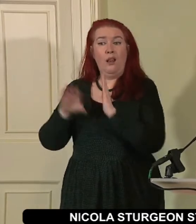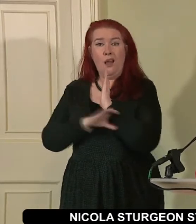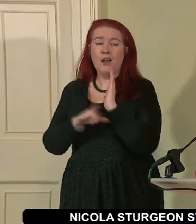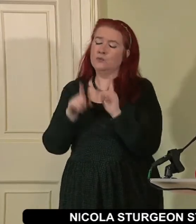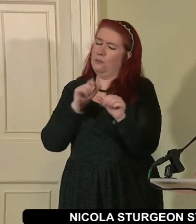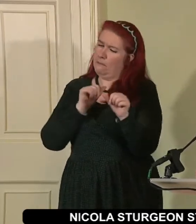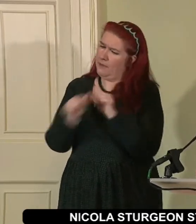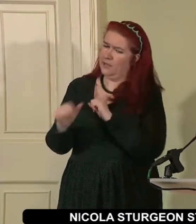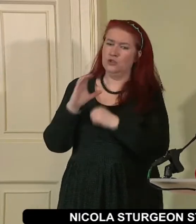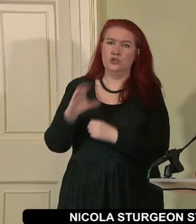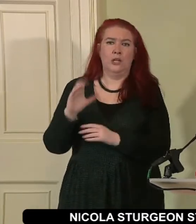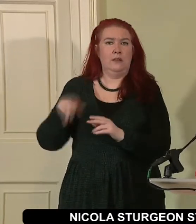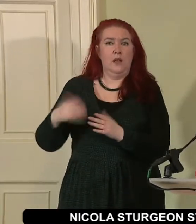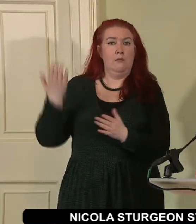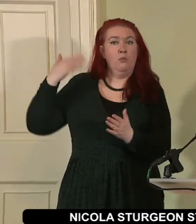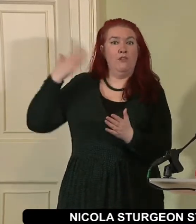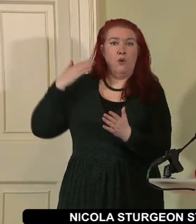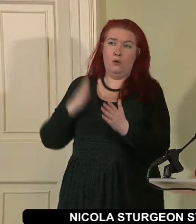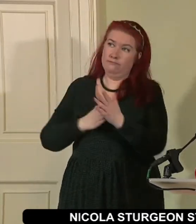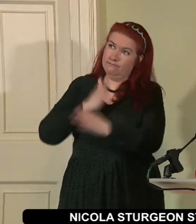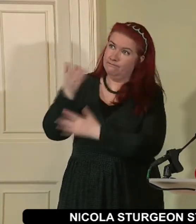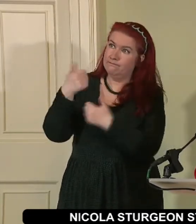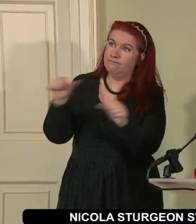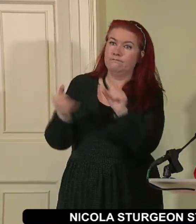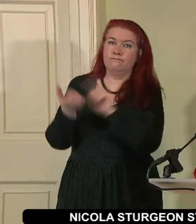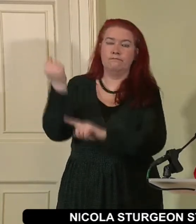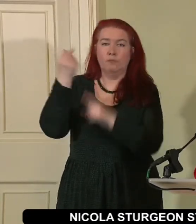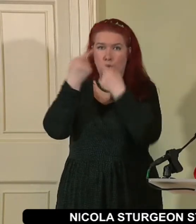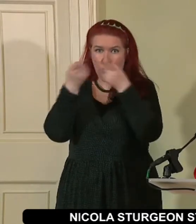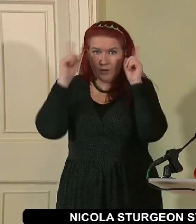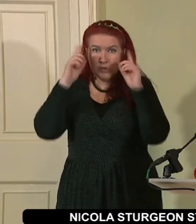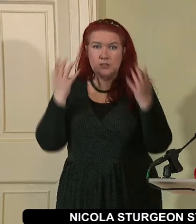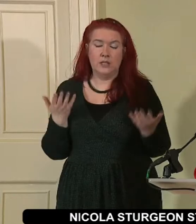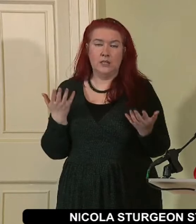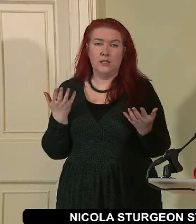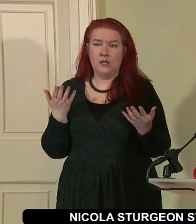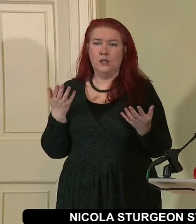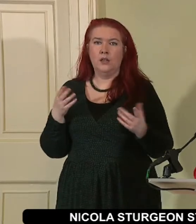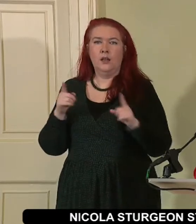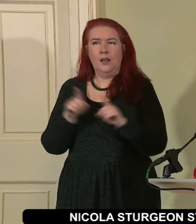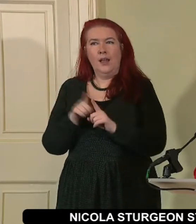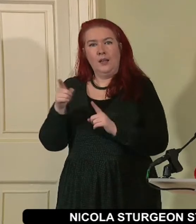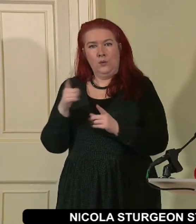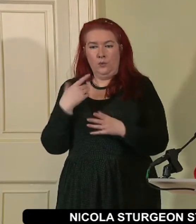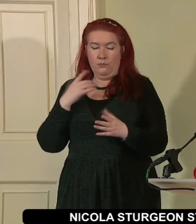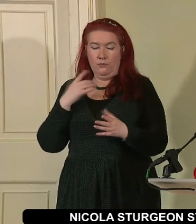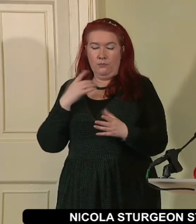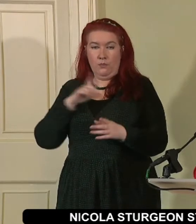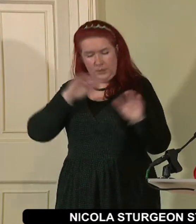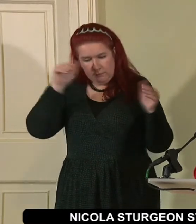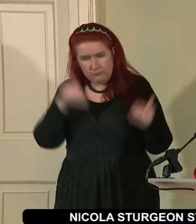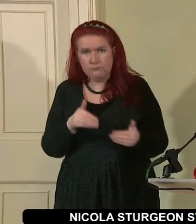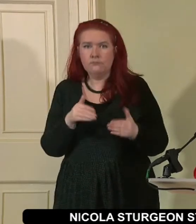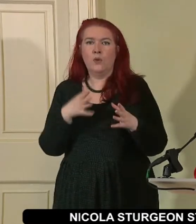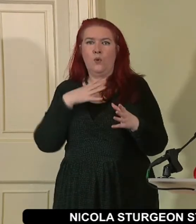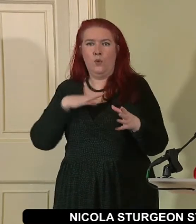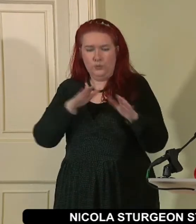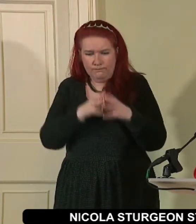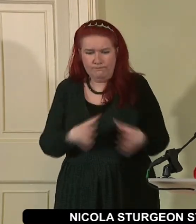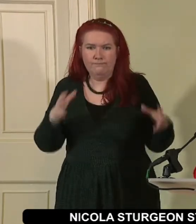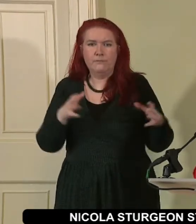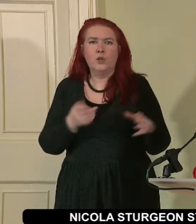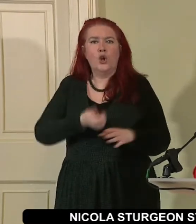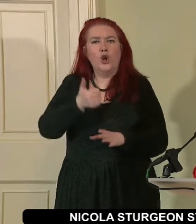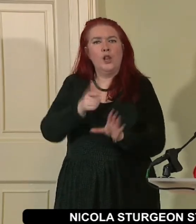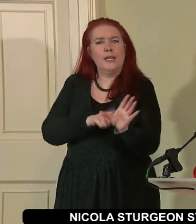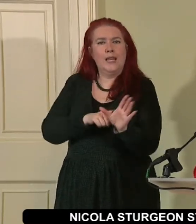had before of going to university. At the other end of the education system, that fundamental investment in expansion, doubling early